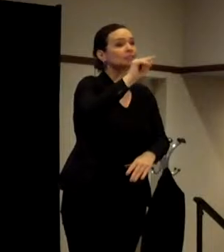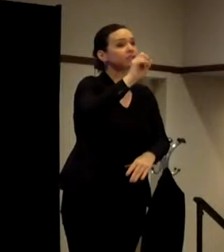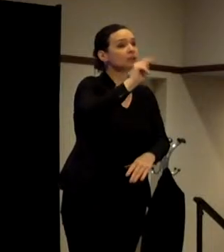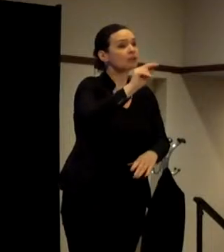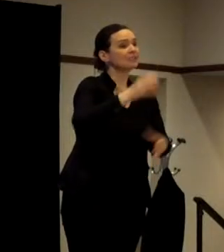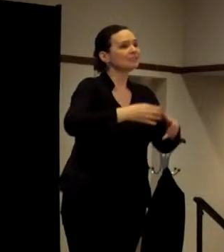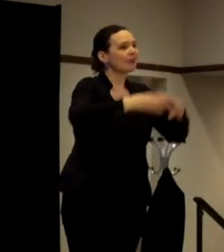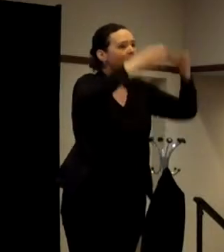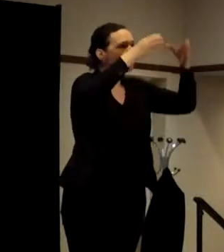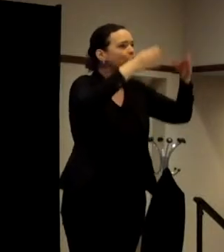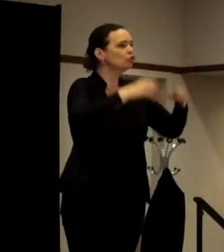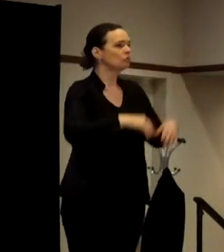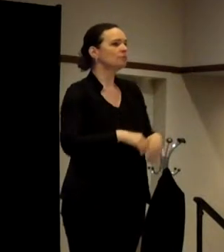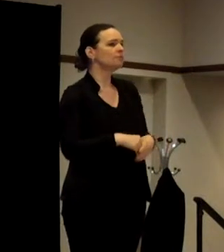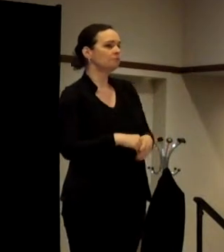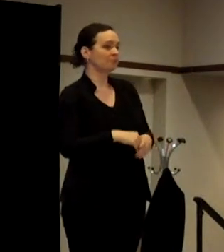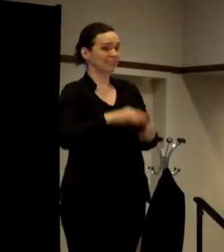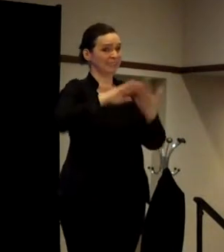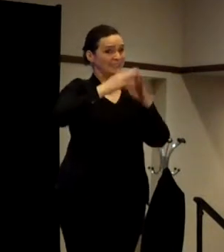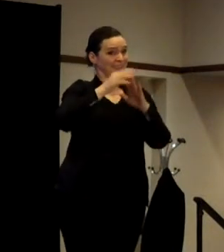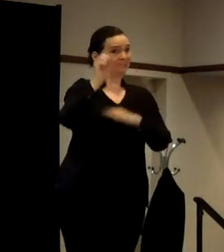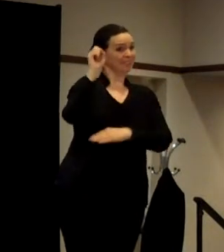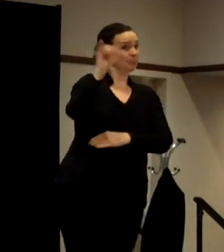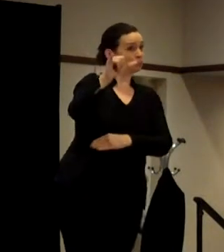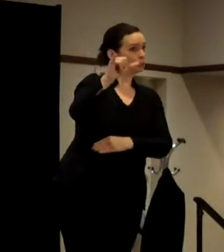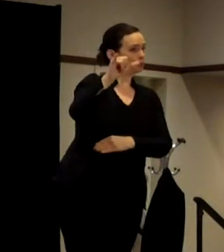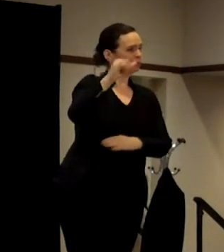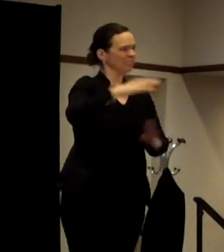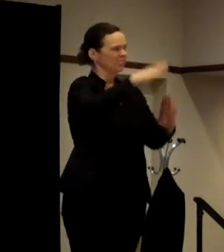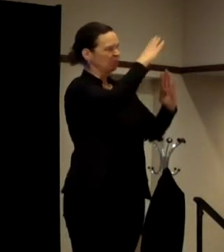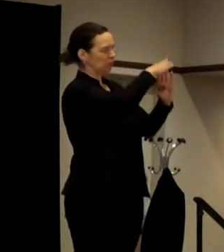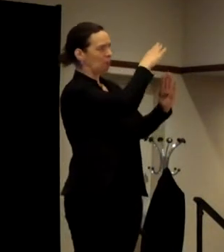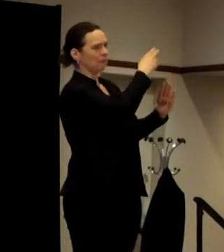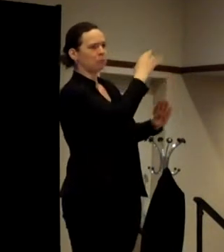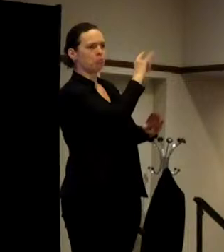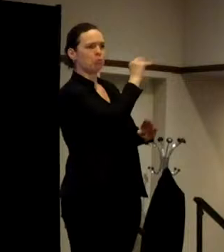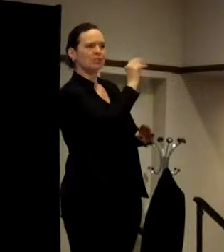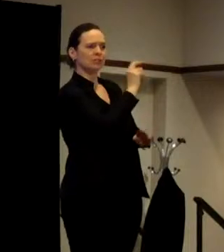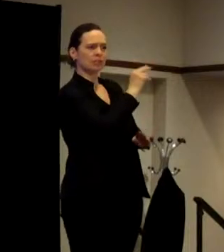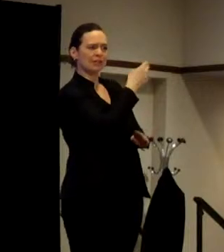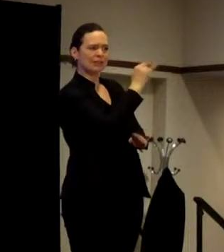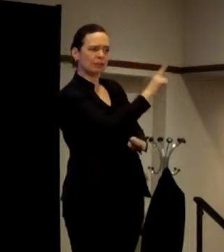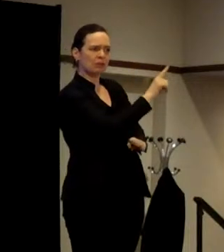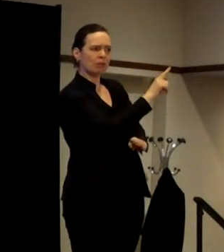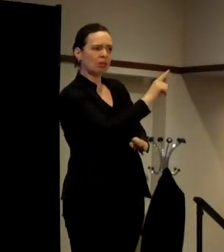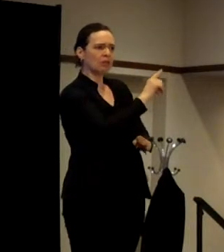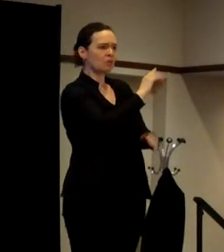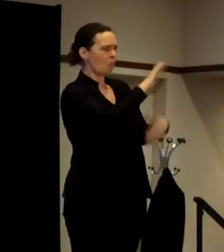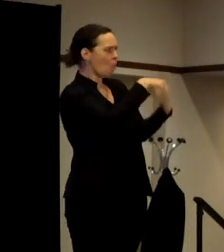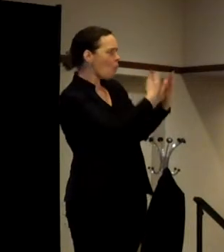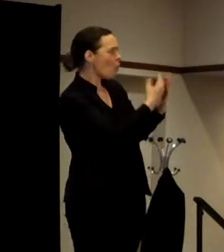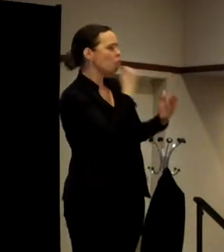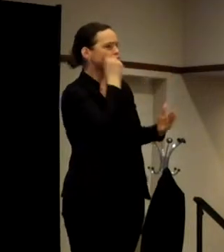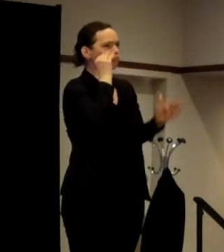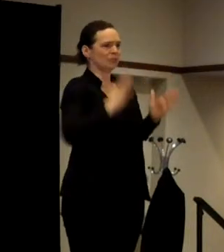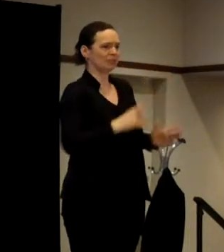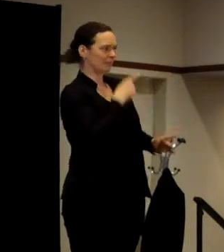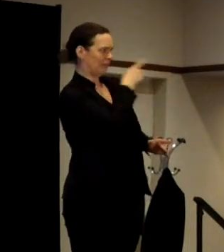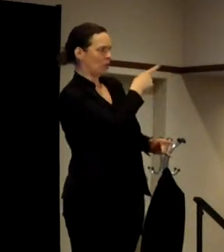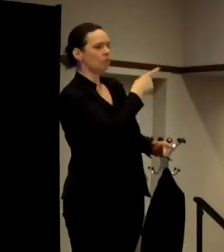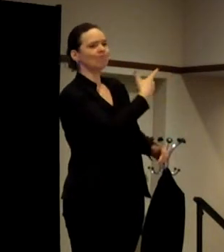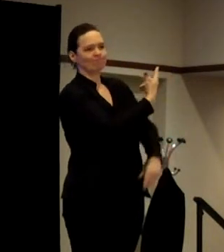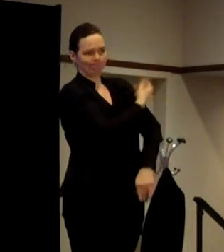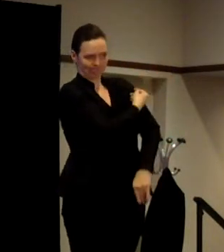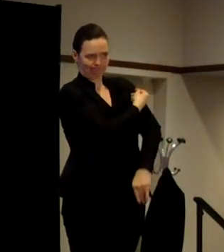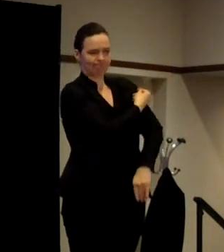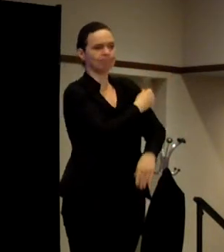go there and vaccinate the residents who have not been vaccinated. Also tomorrow, we're going to be working